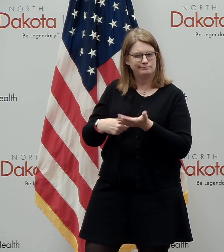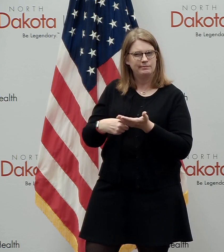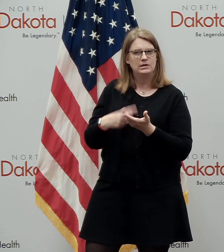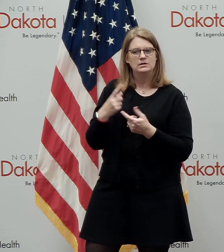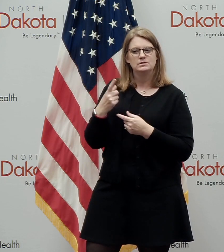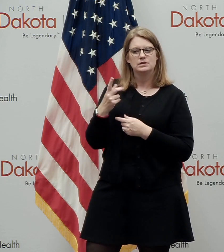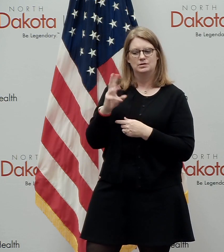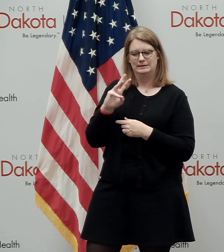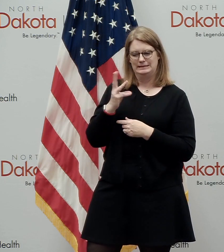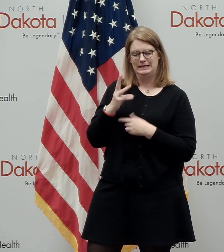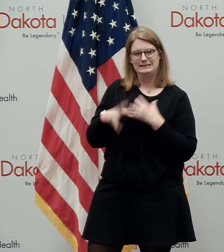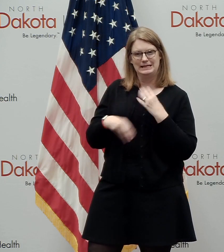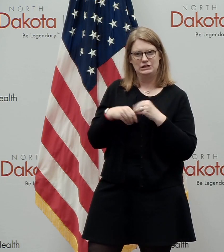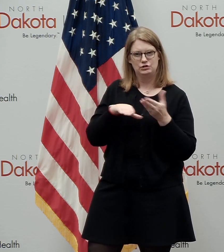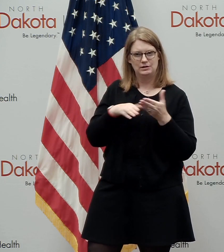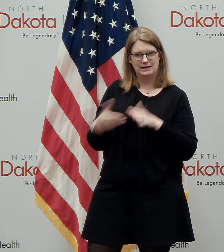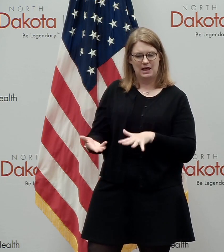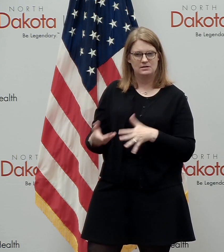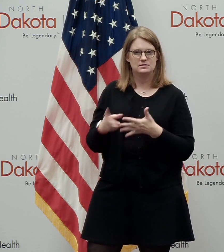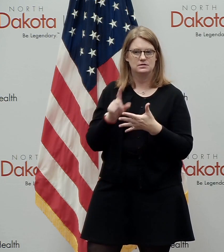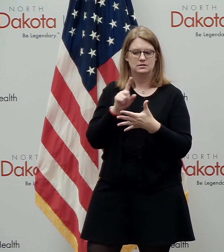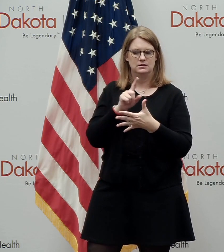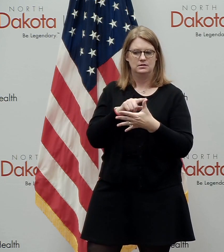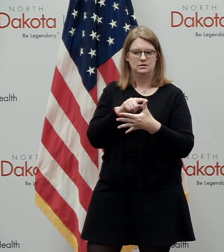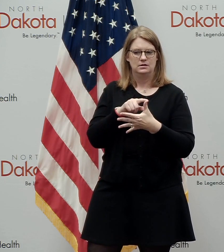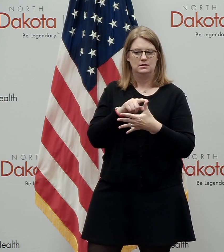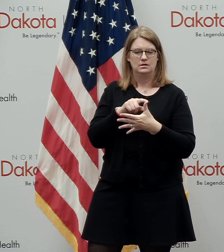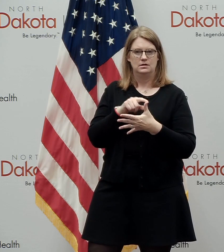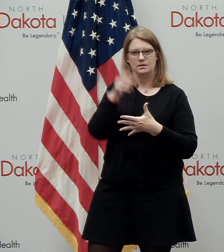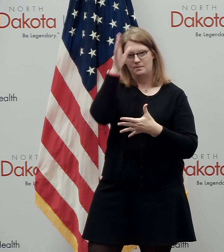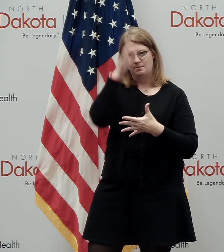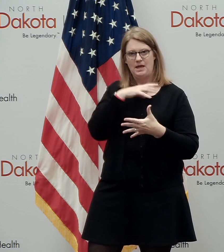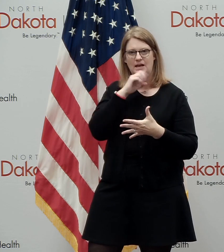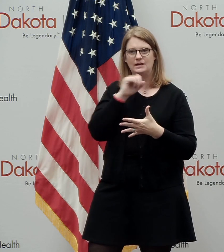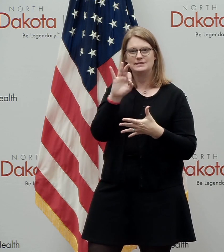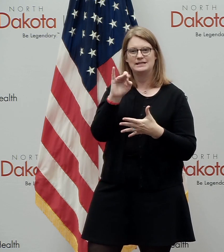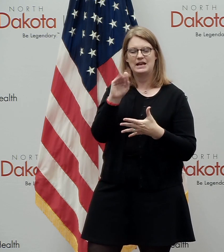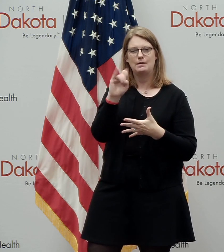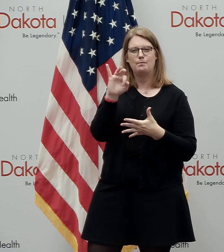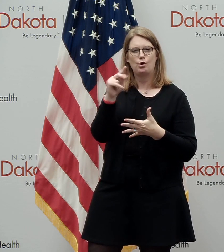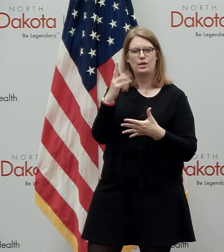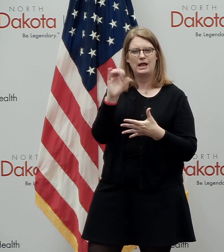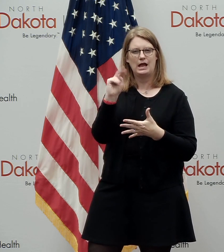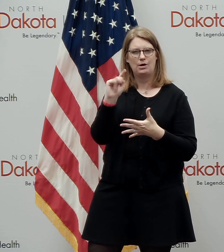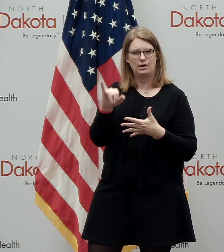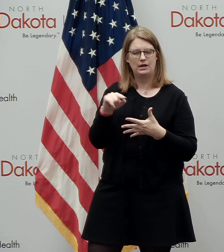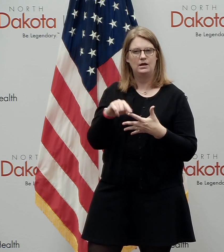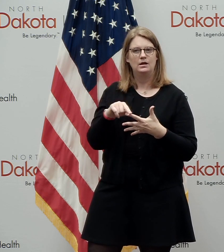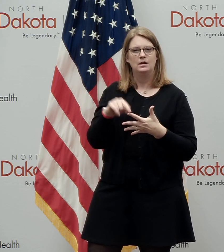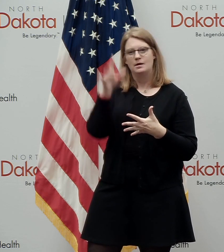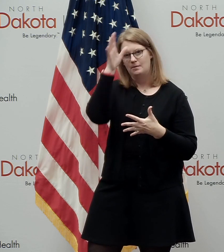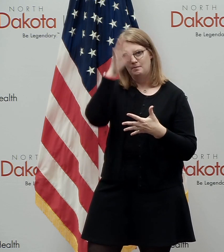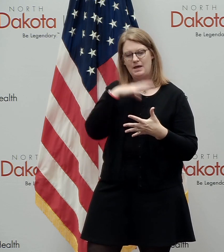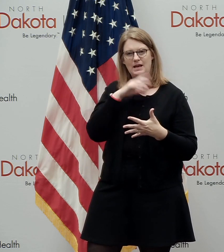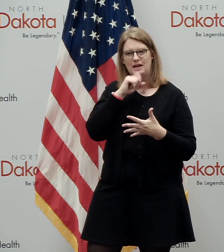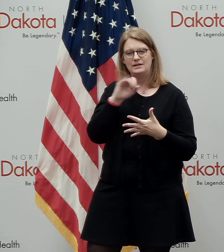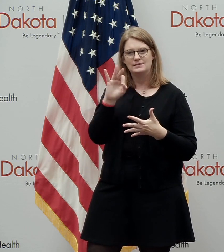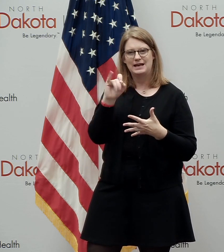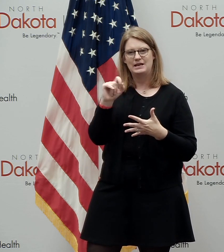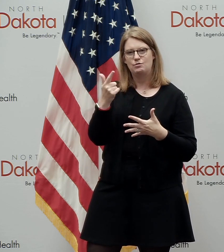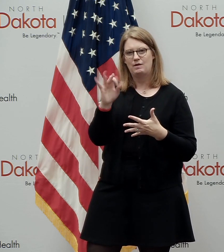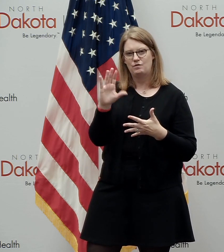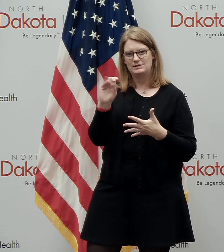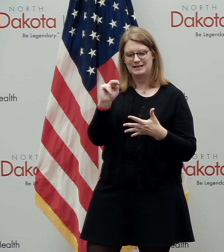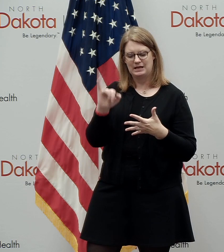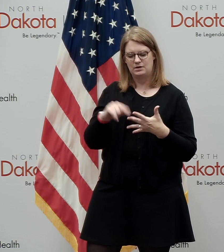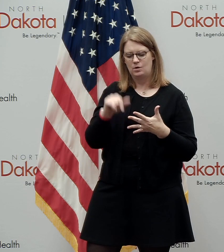want to share that there was a man in his 90s in Burleigh County, a man in his 90s in Grand Forks